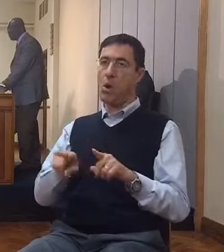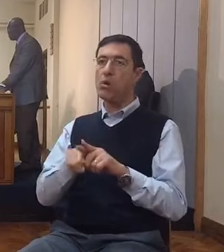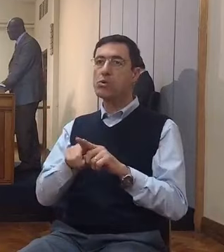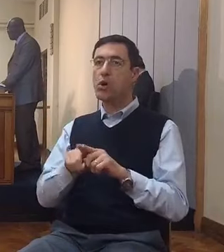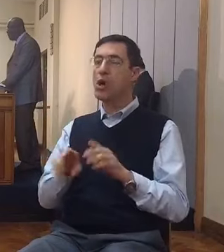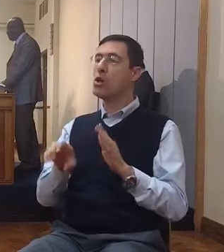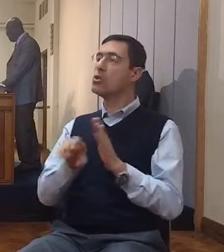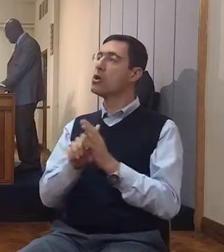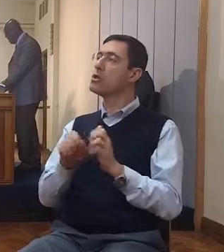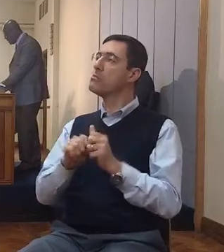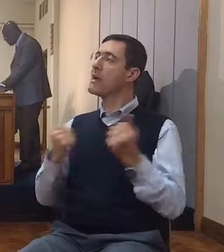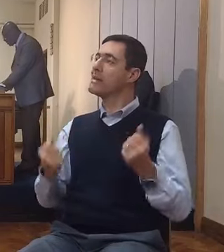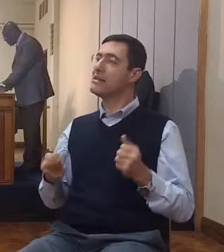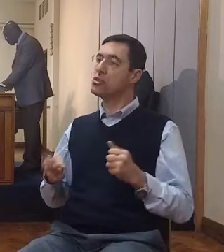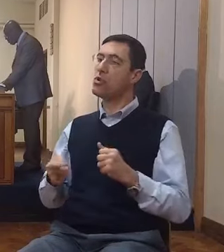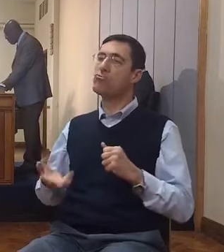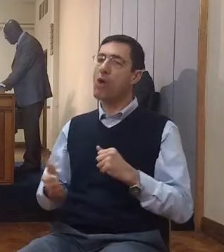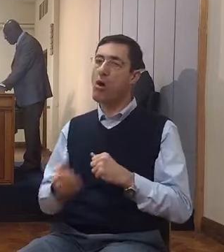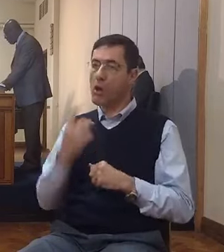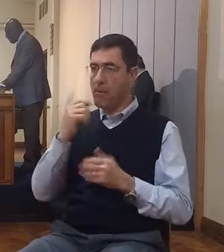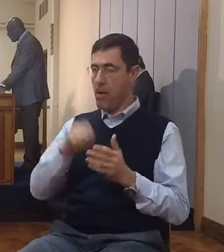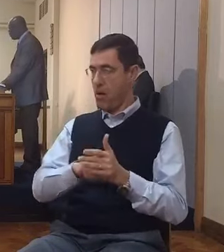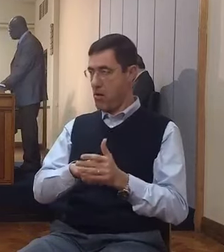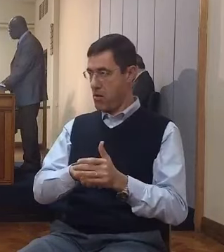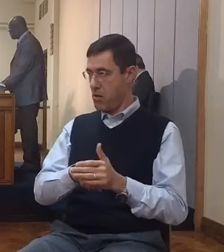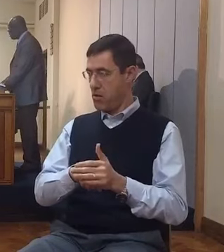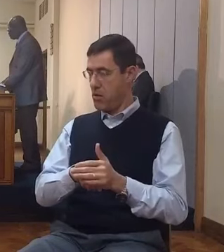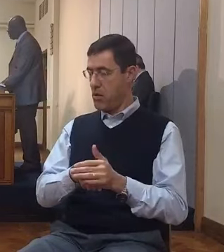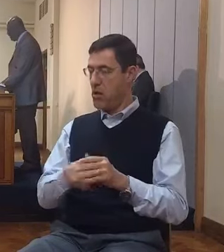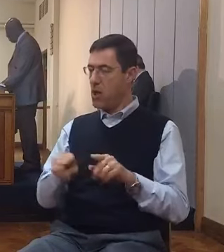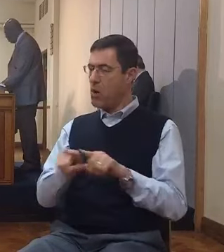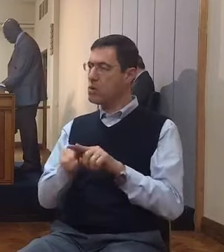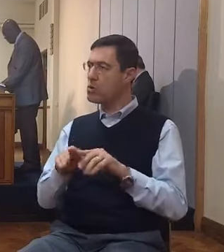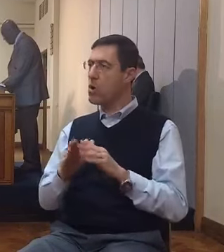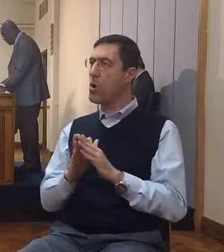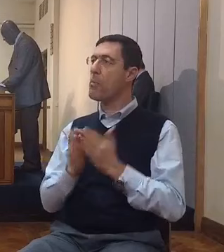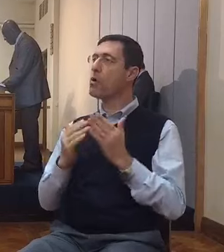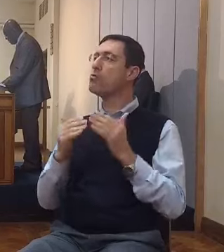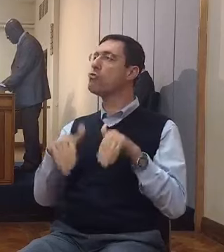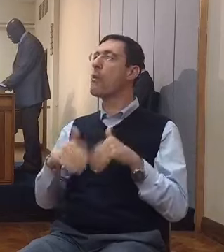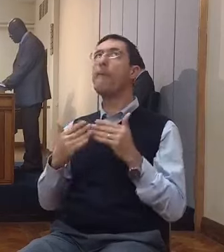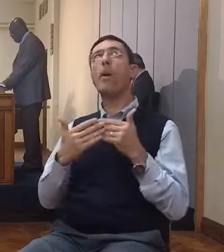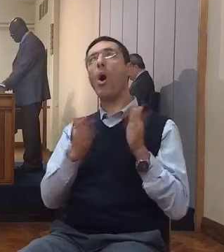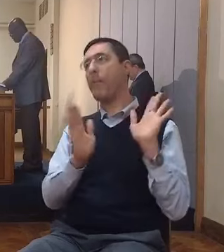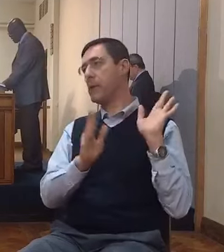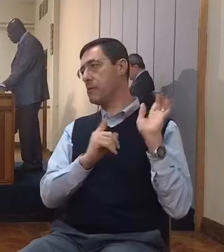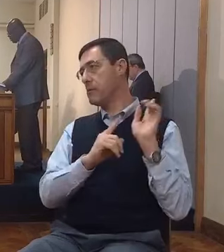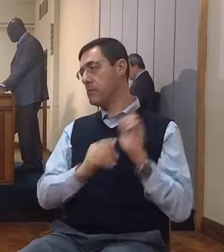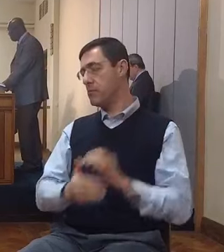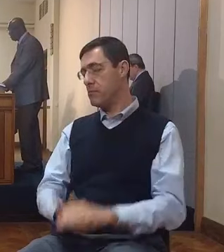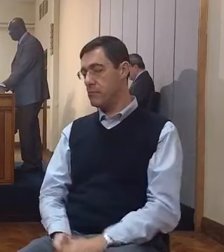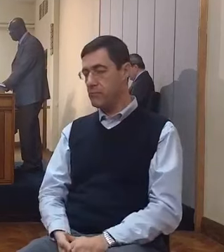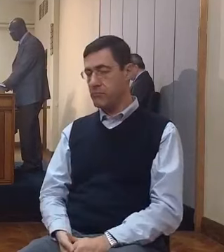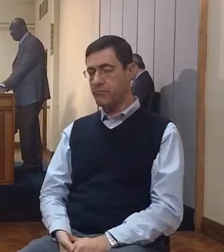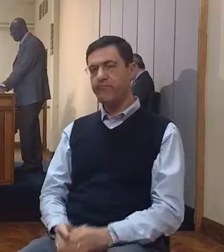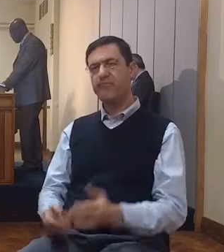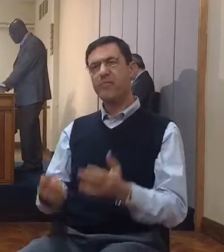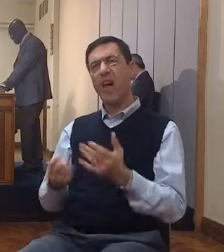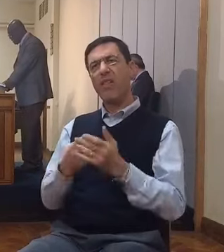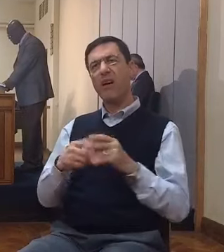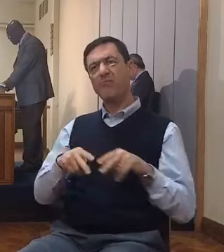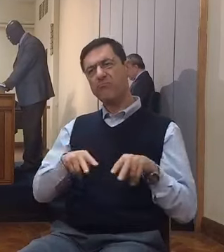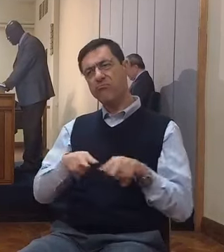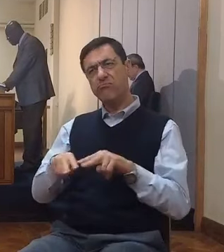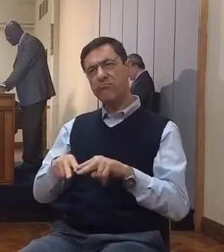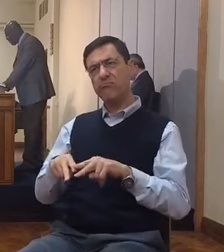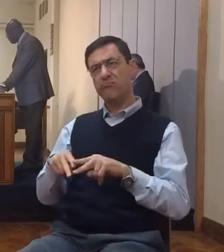and Travel, can be obtained, and our bookshop will be open. Other audio and video